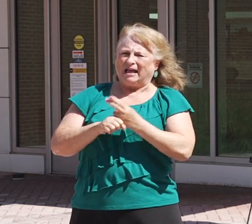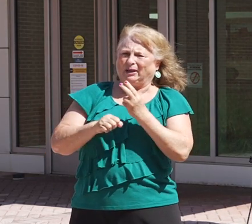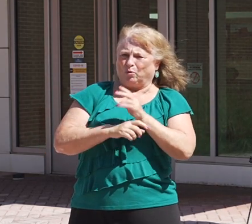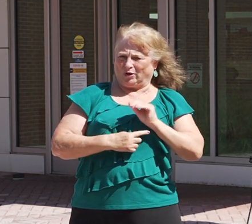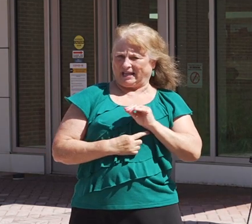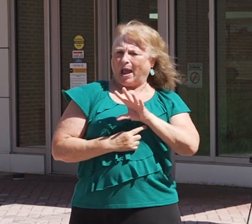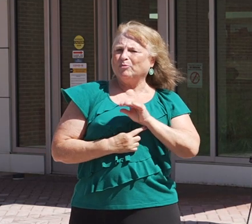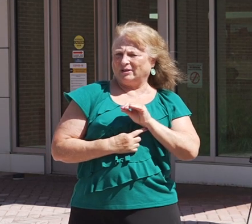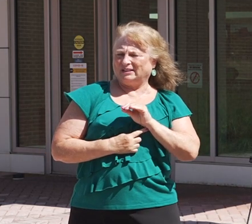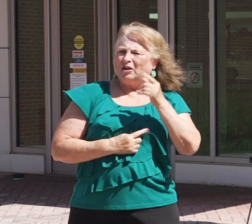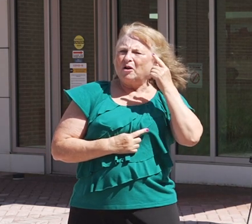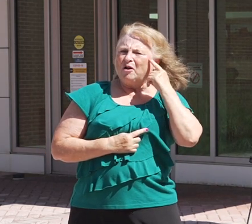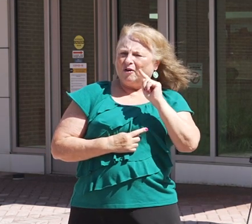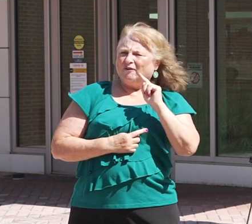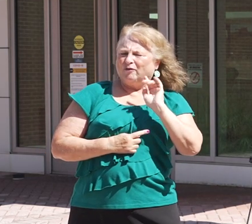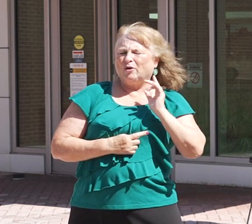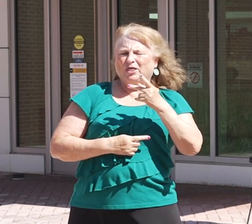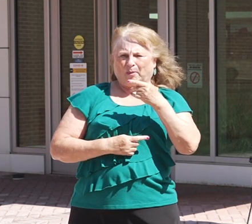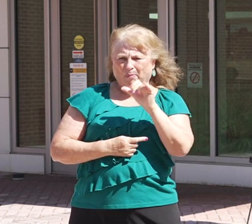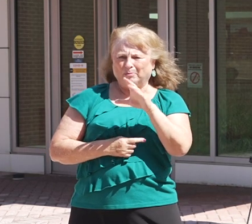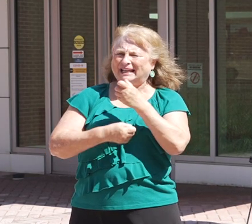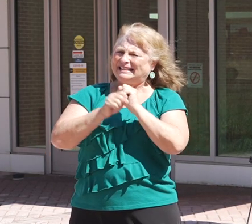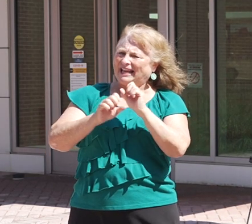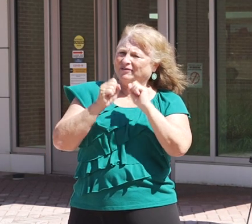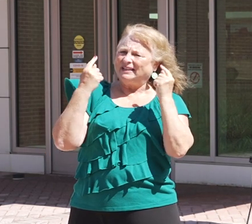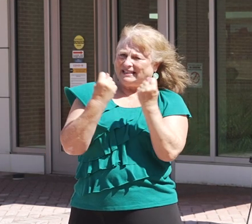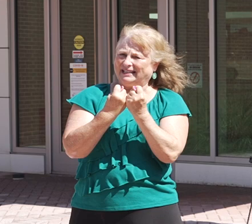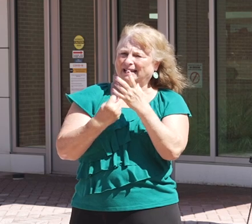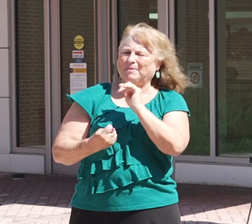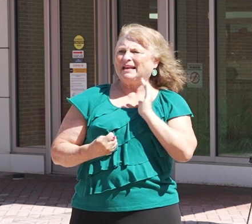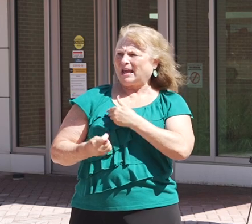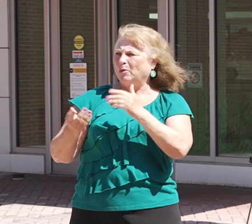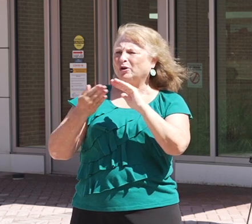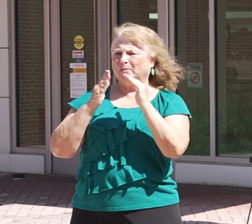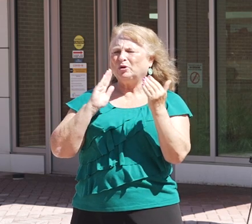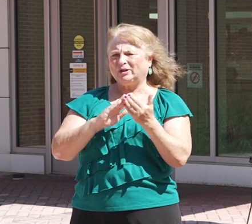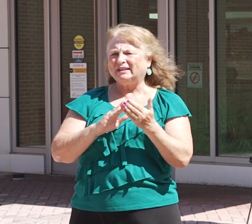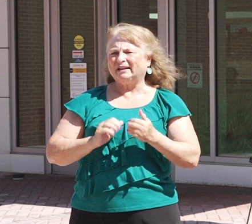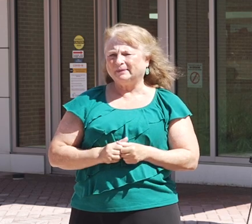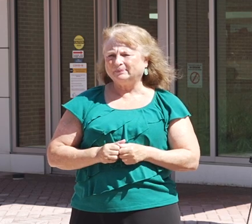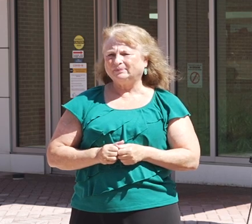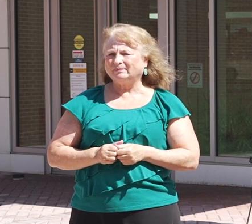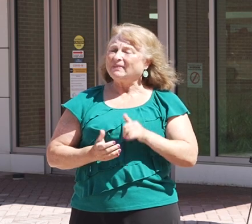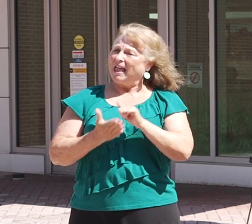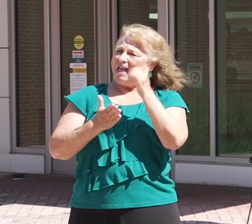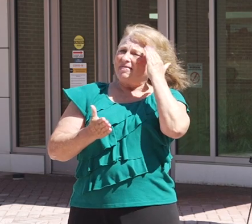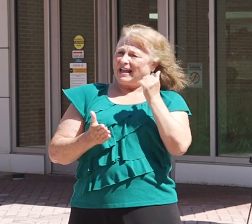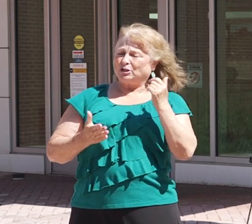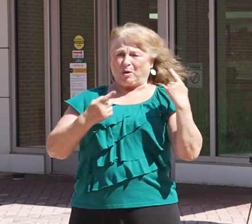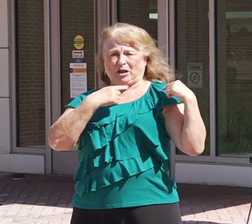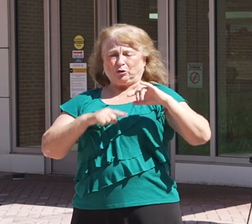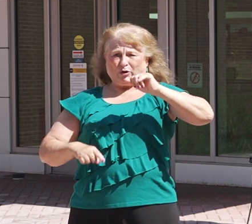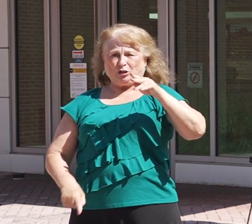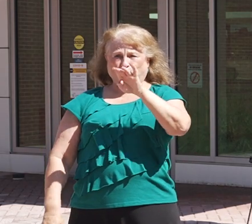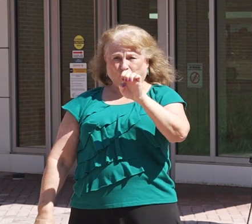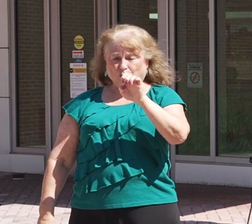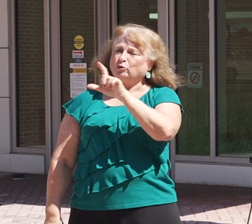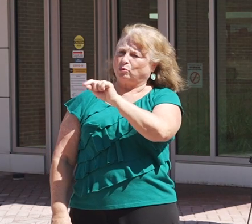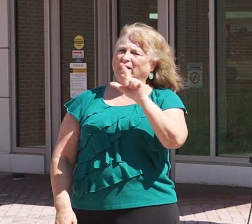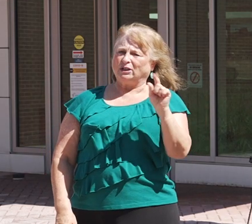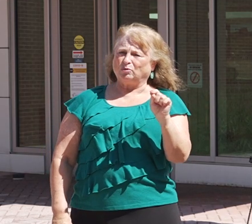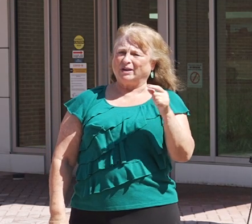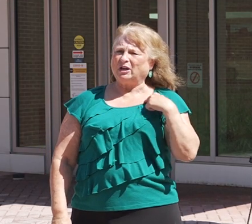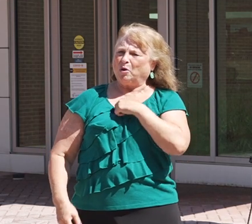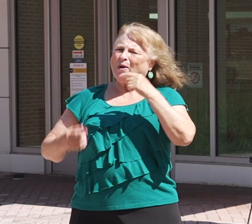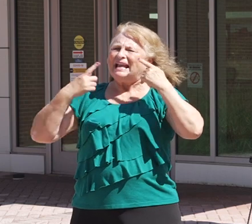cameras for our public safety team and our community. And that's why during June of 2020,